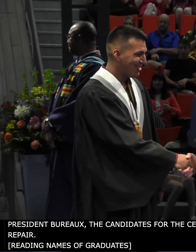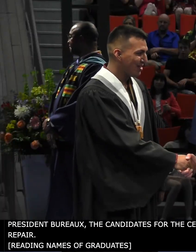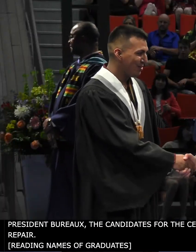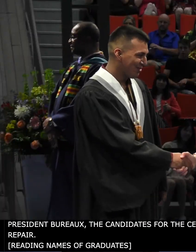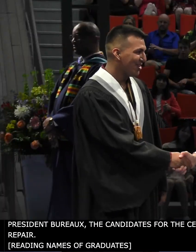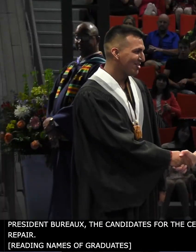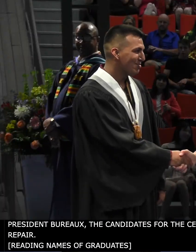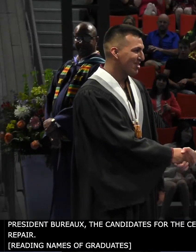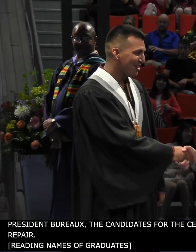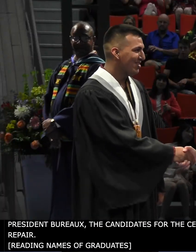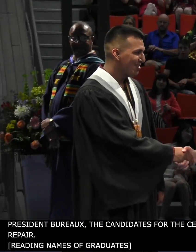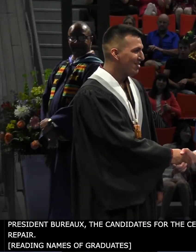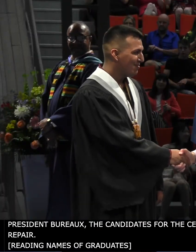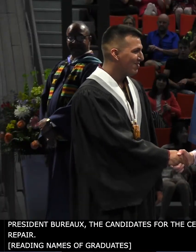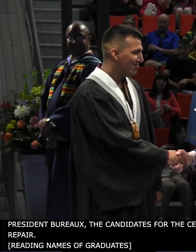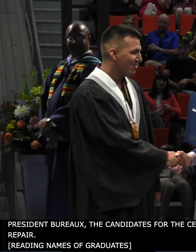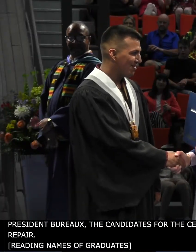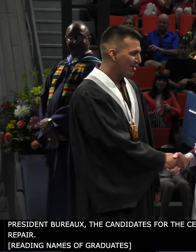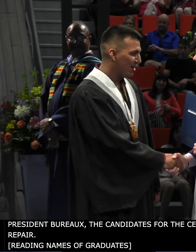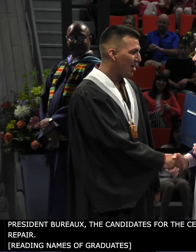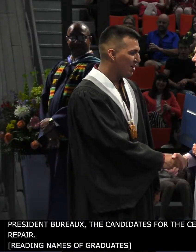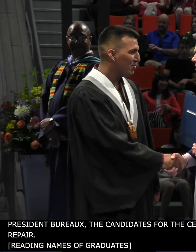I'm just getting started.